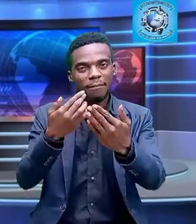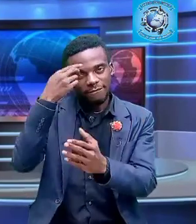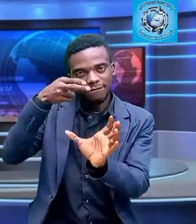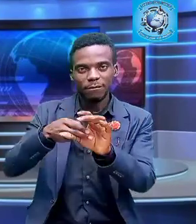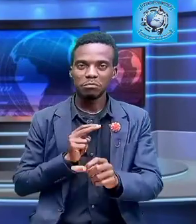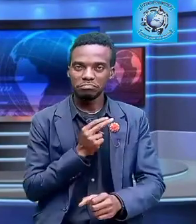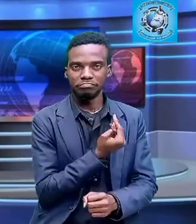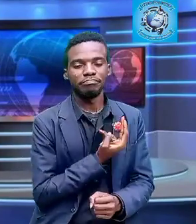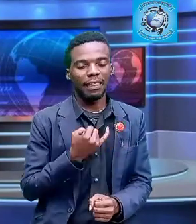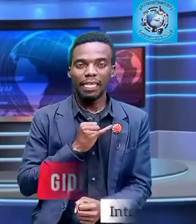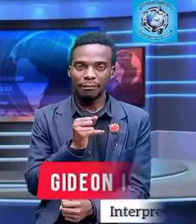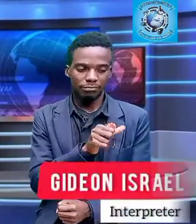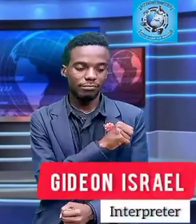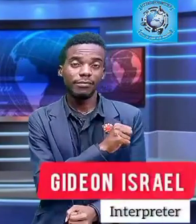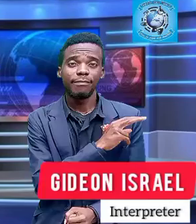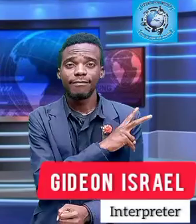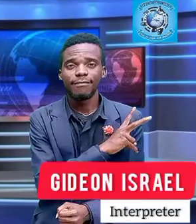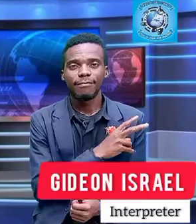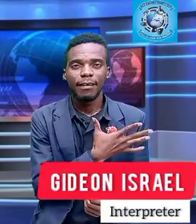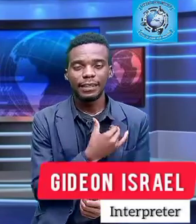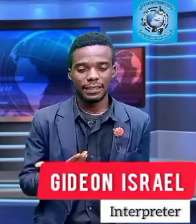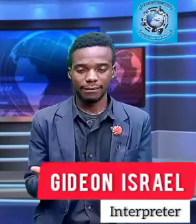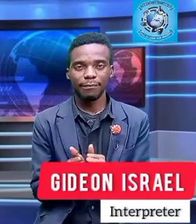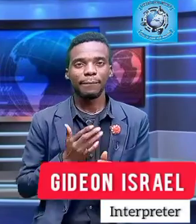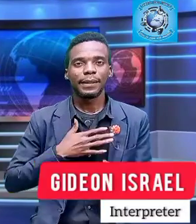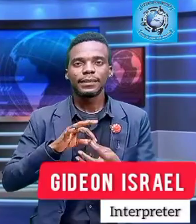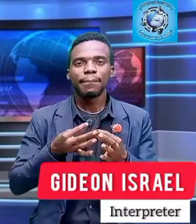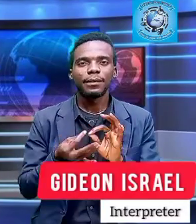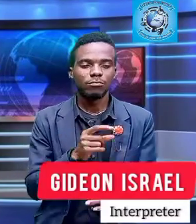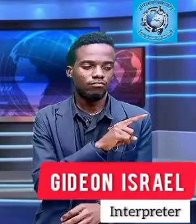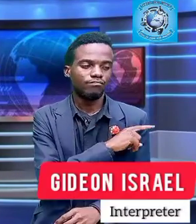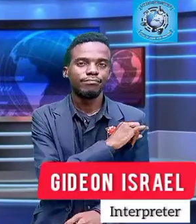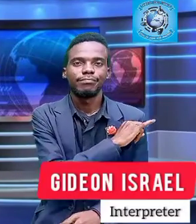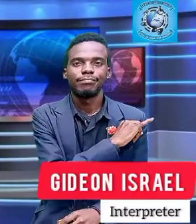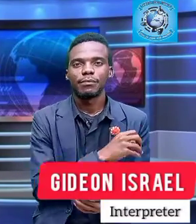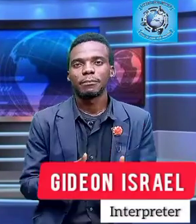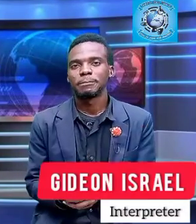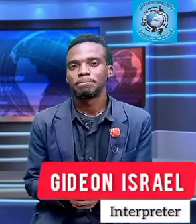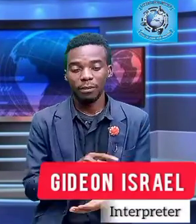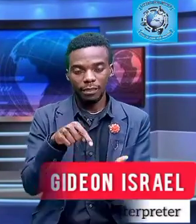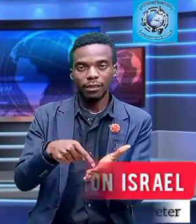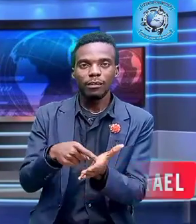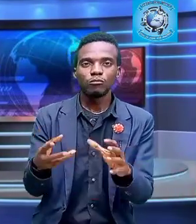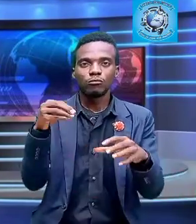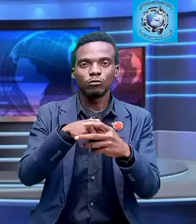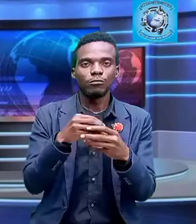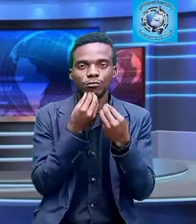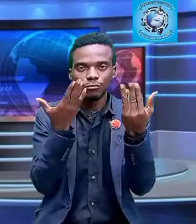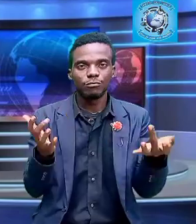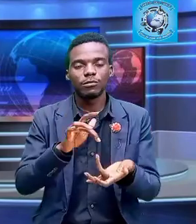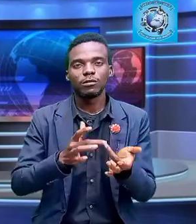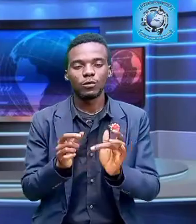Thank you for joining us. I am Alatishe Victoria, and here with me is my interpreter, Gideon Israel. This is the Inclusive